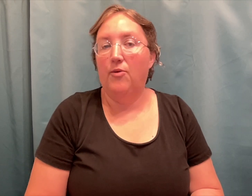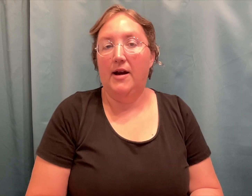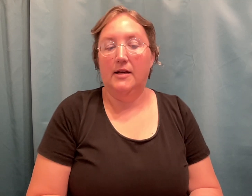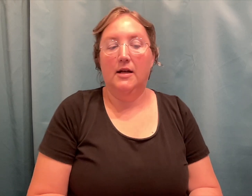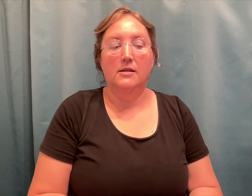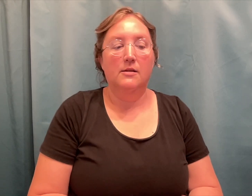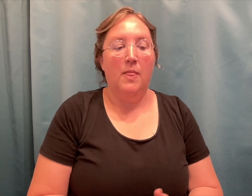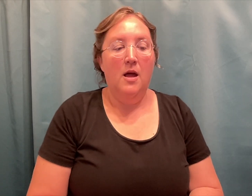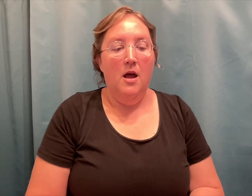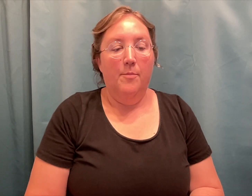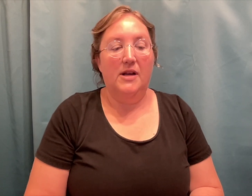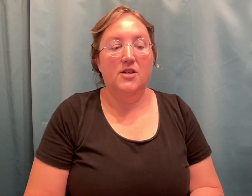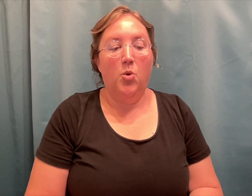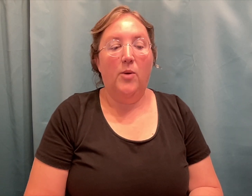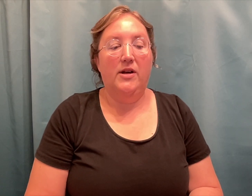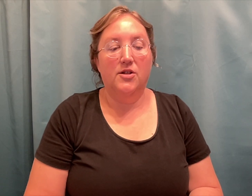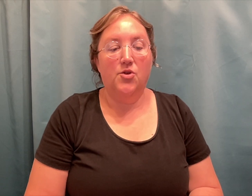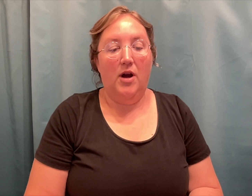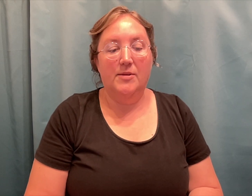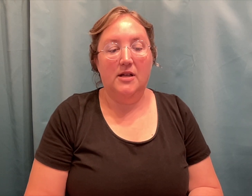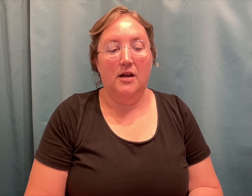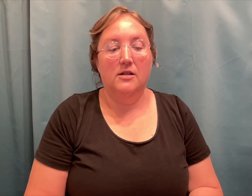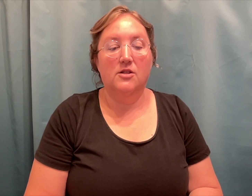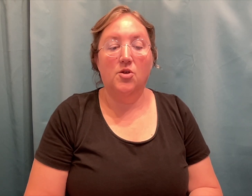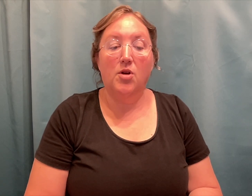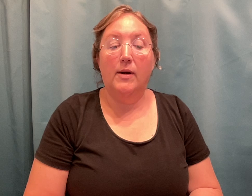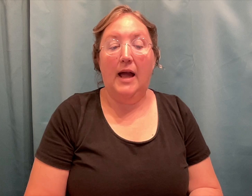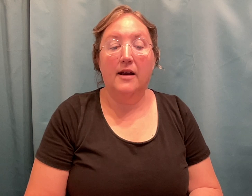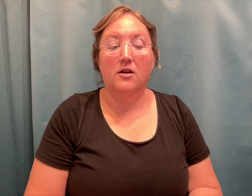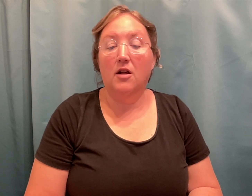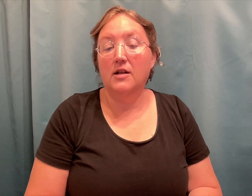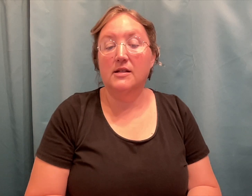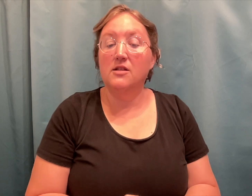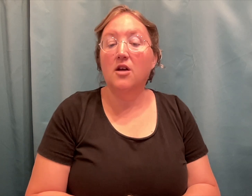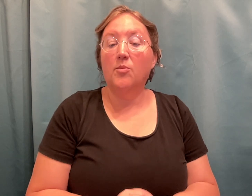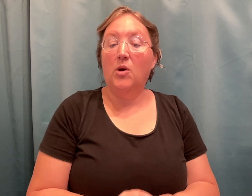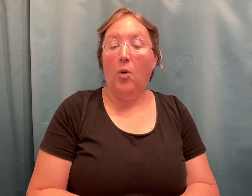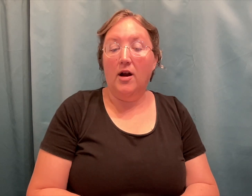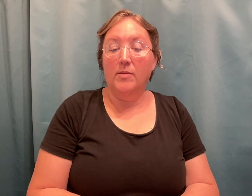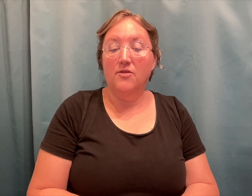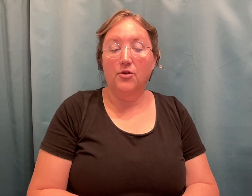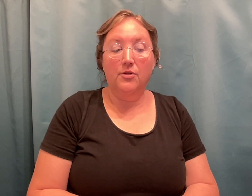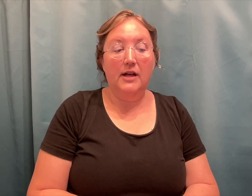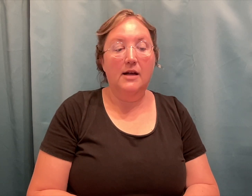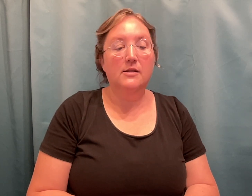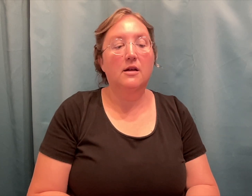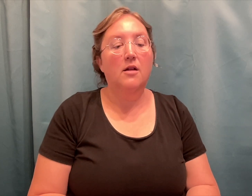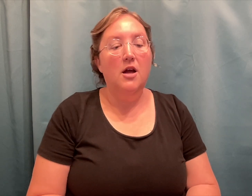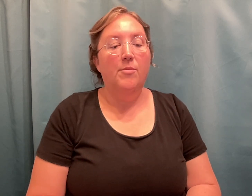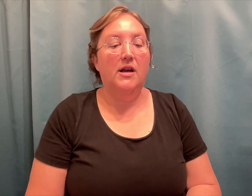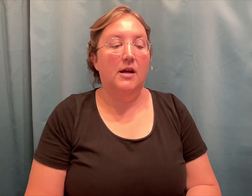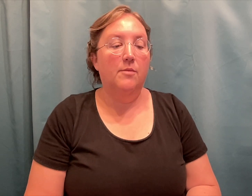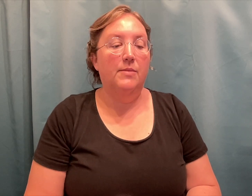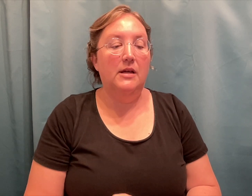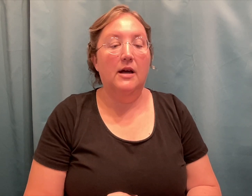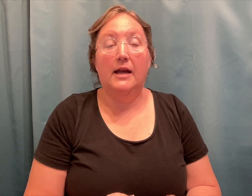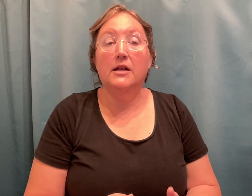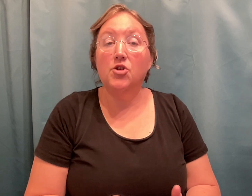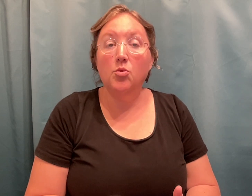writing does, but it's a quick way to describe signs, and so knowing how to gloss is not a requirement for learning ASL, but it can be a handy tool